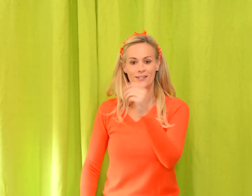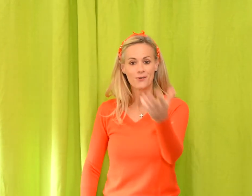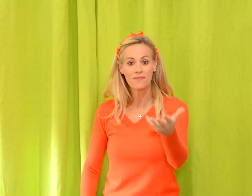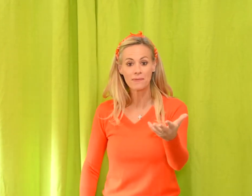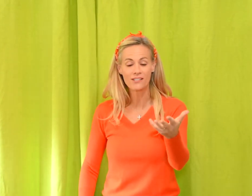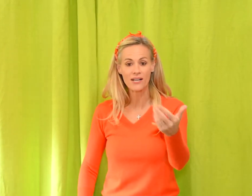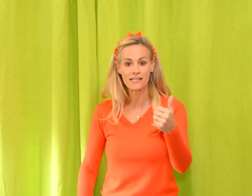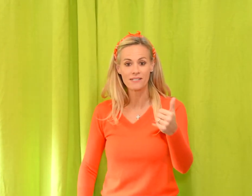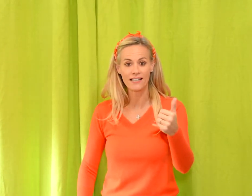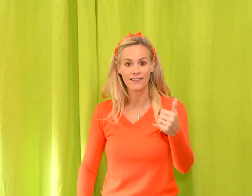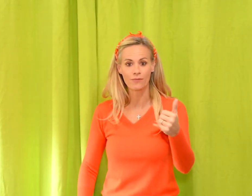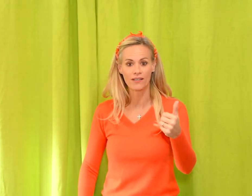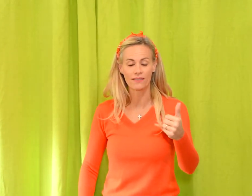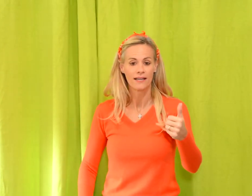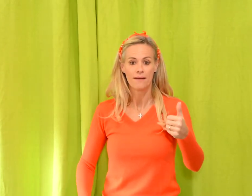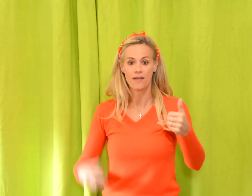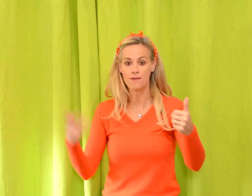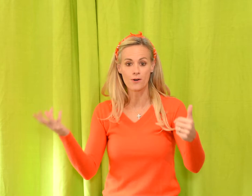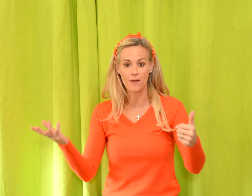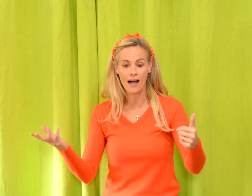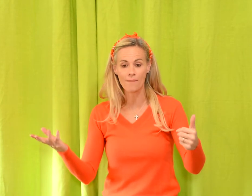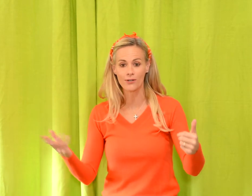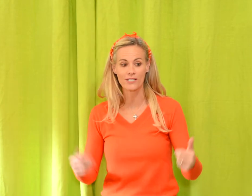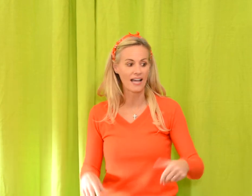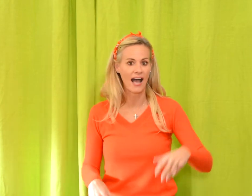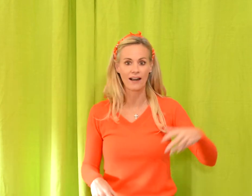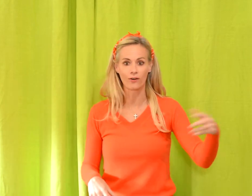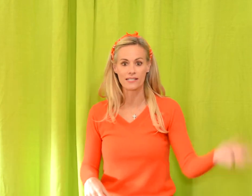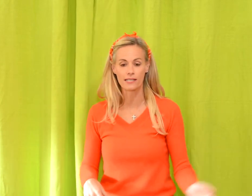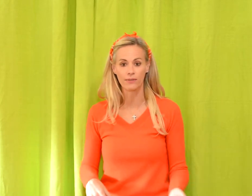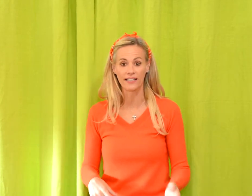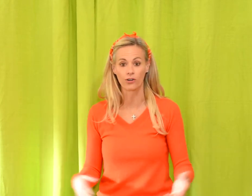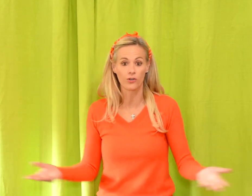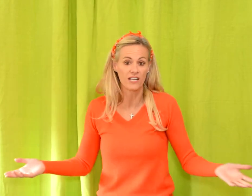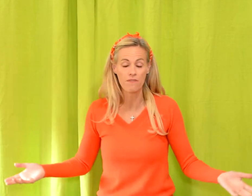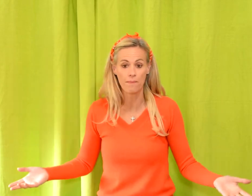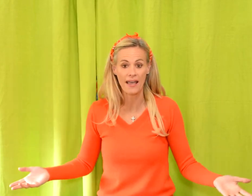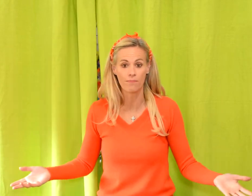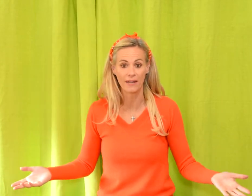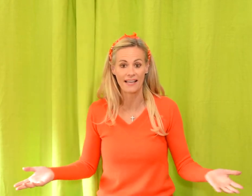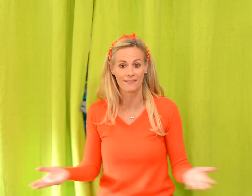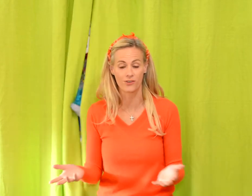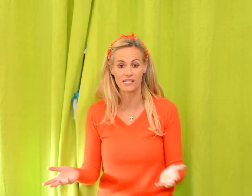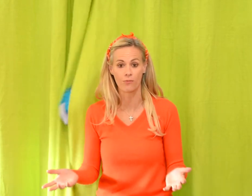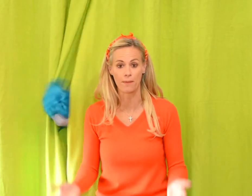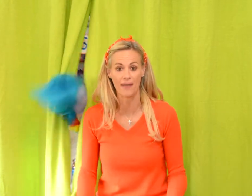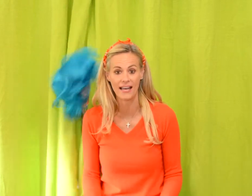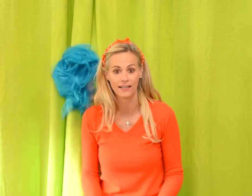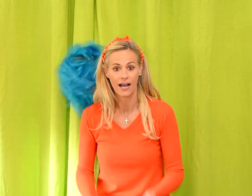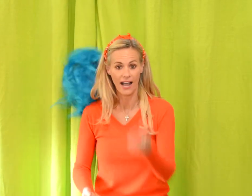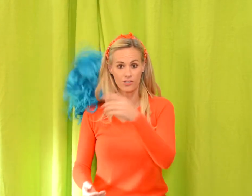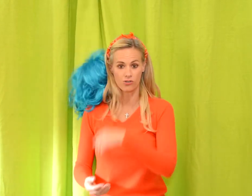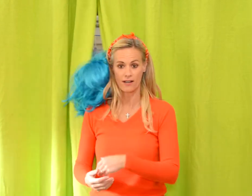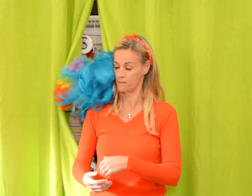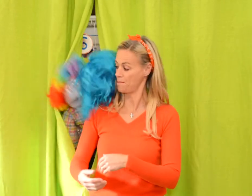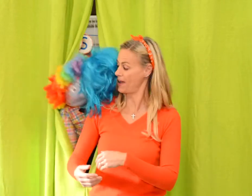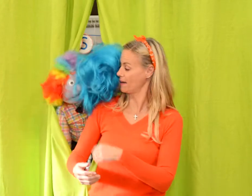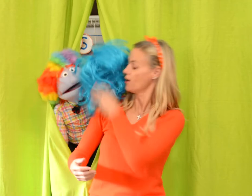you ever play dress-up together with maybe your mom or your dad or a sibling? Or you can even play dress-up with a pet. I used to dress my pet up.